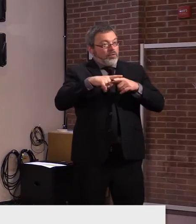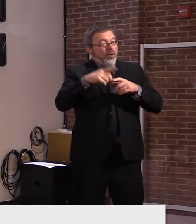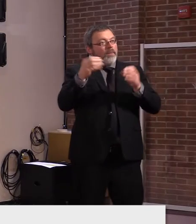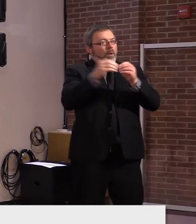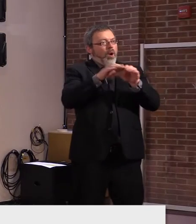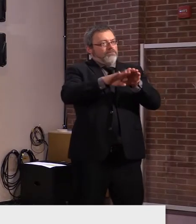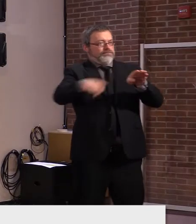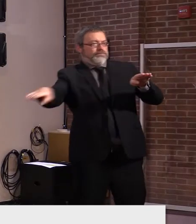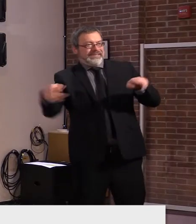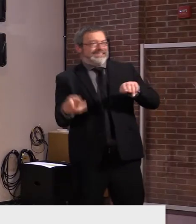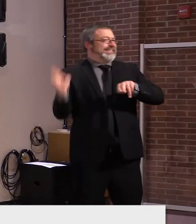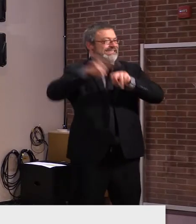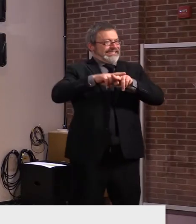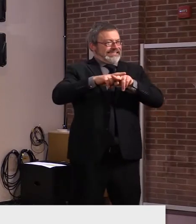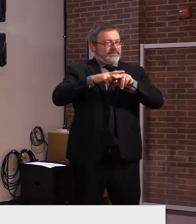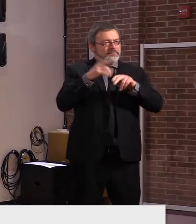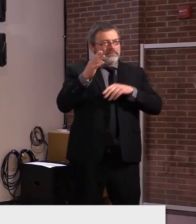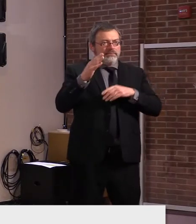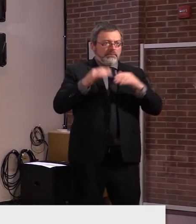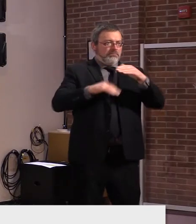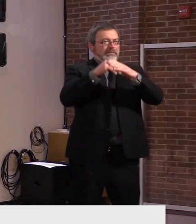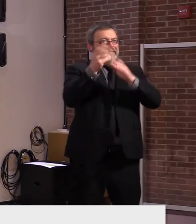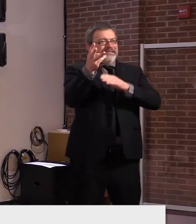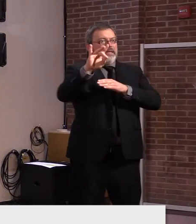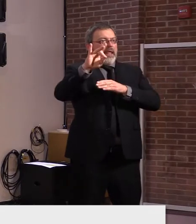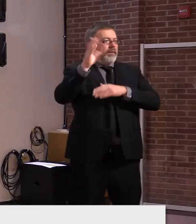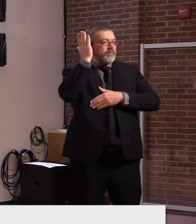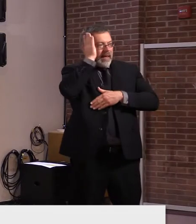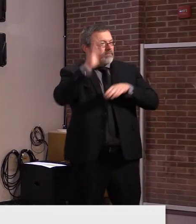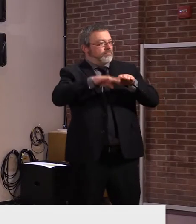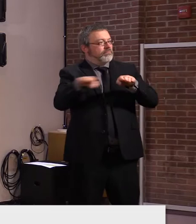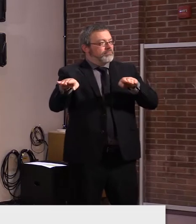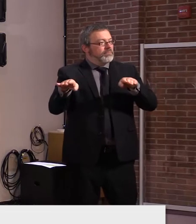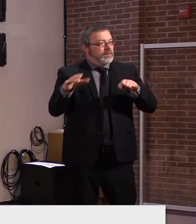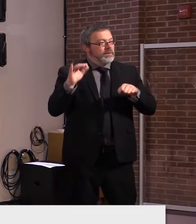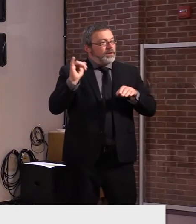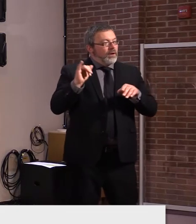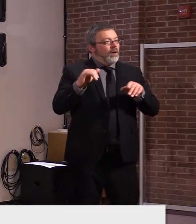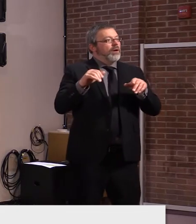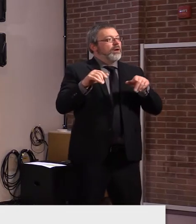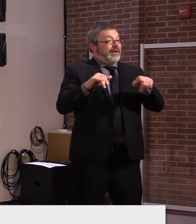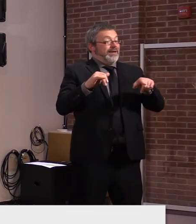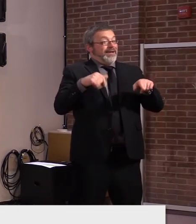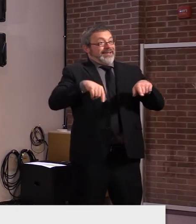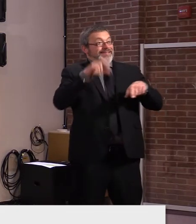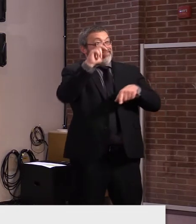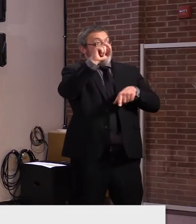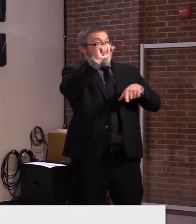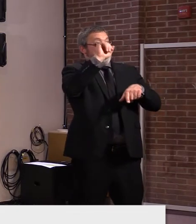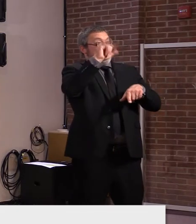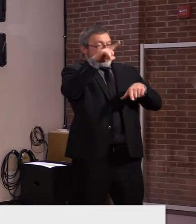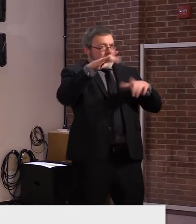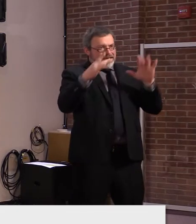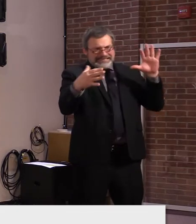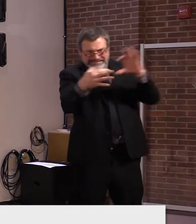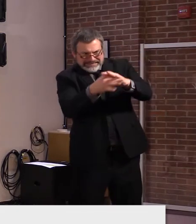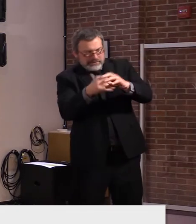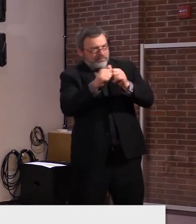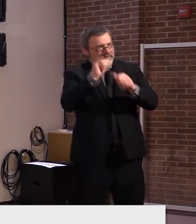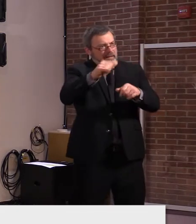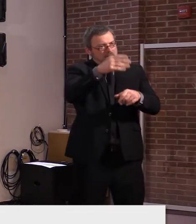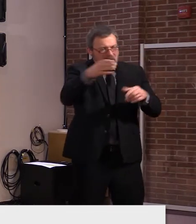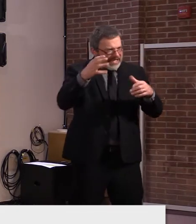the Department of Disabilities, Aging, and Independent Living is working to staff up to 77 beds across three nursing